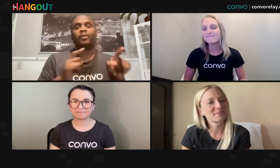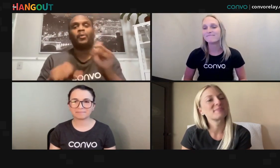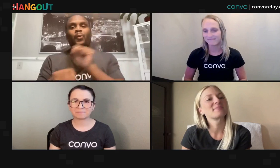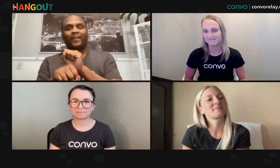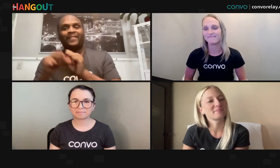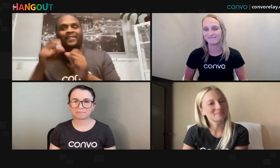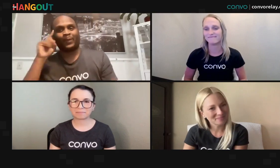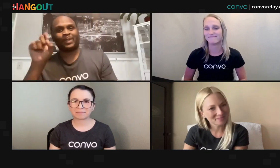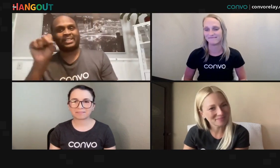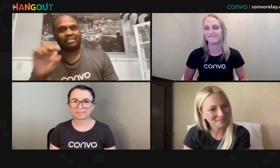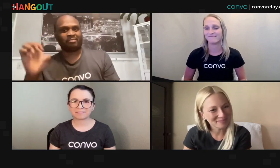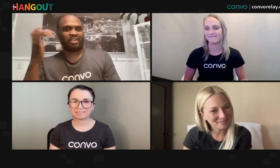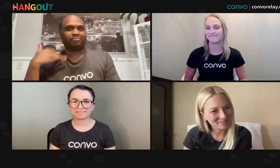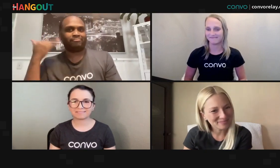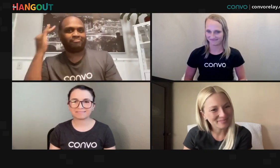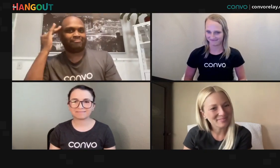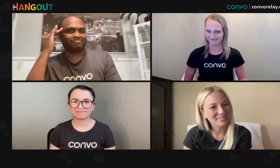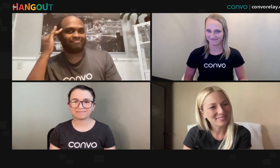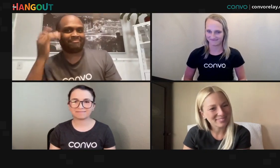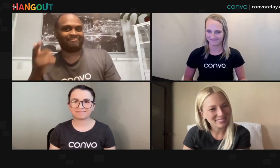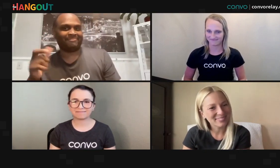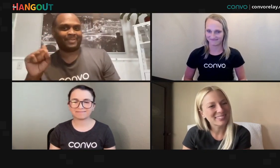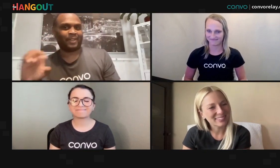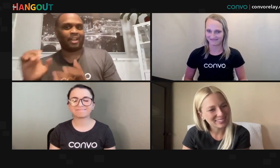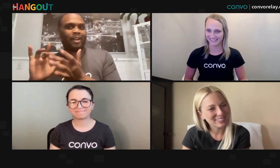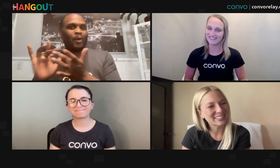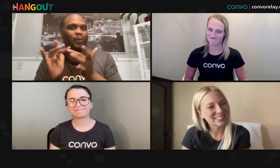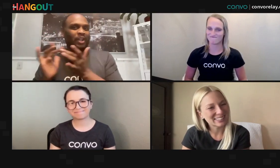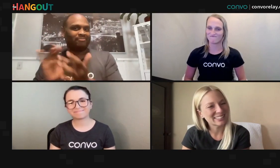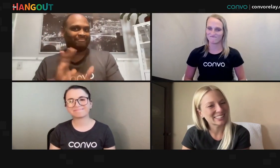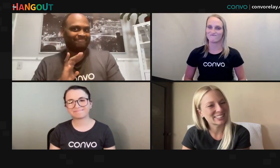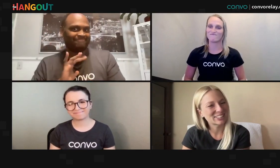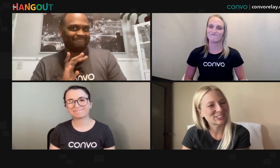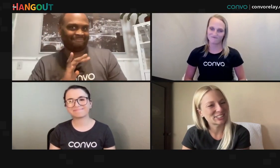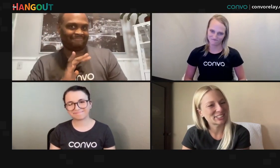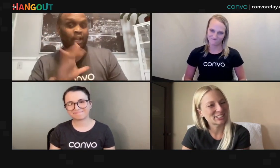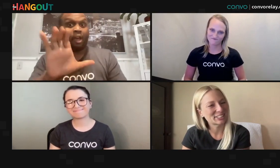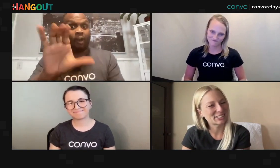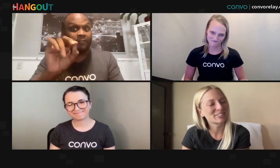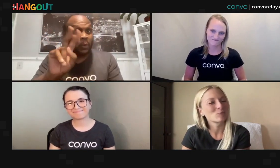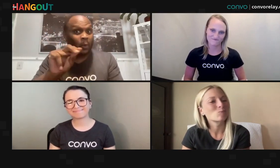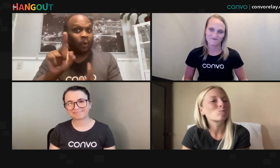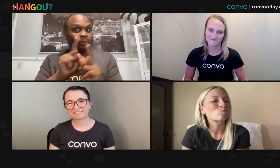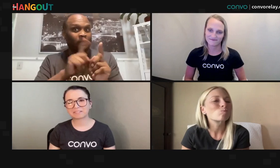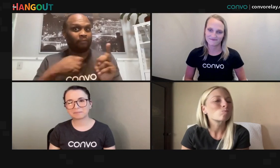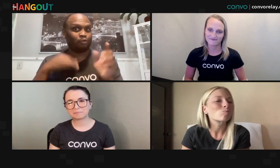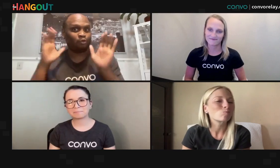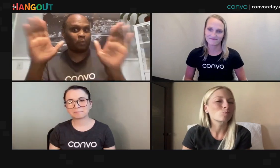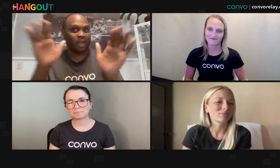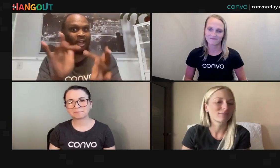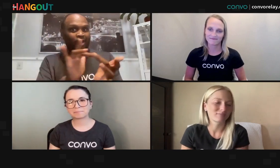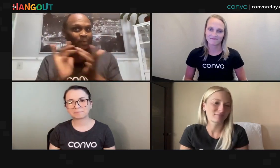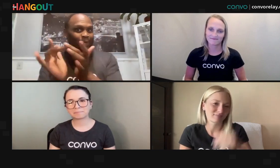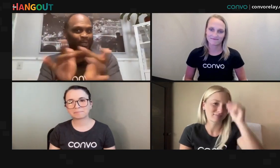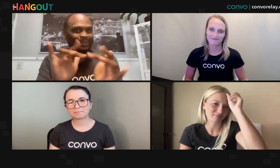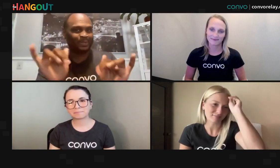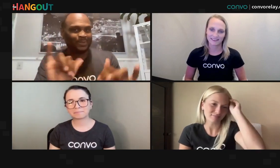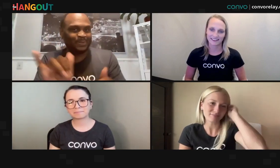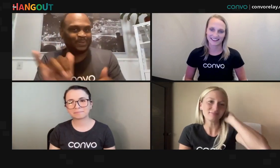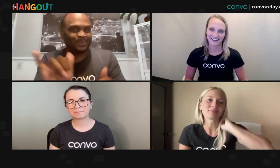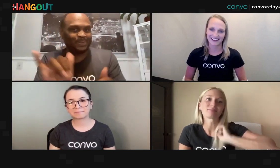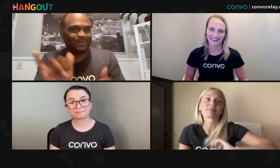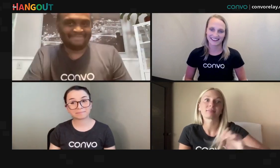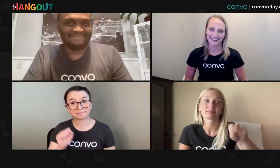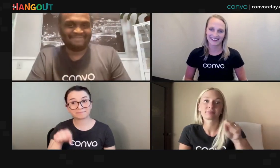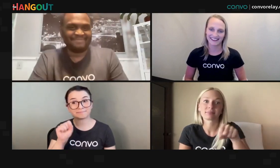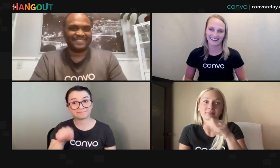and I ended up moving to Southern California, Florida or Southern California, but I definitely have a network here in